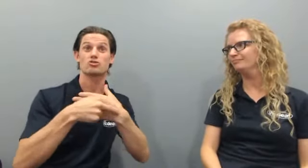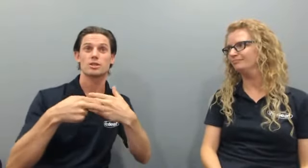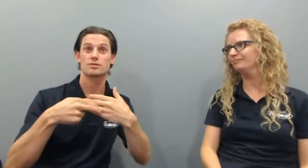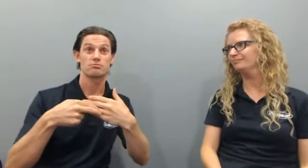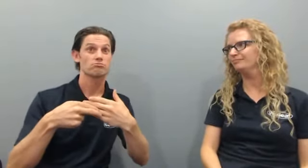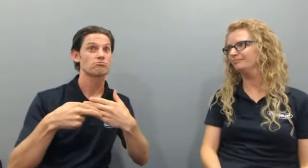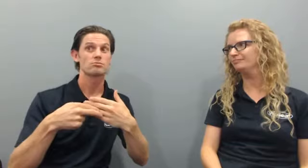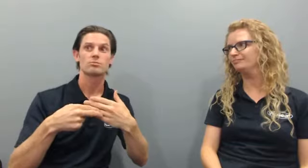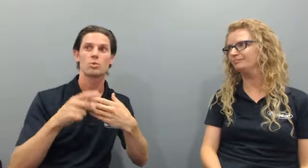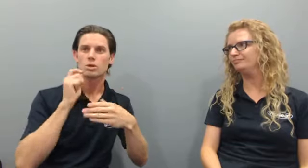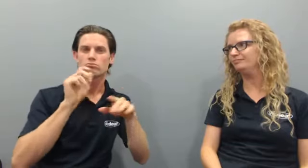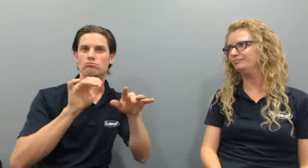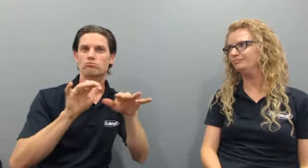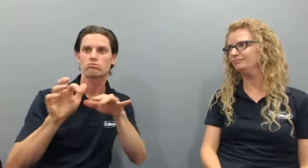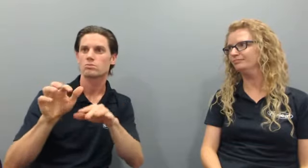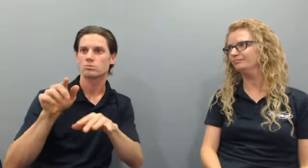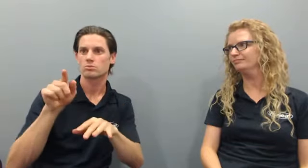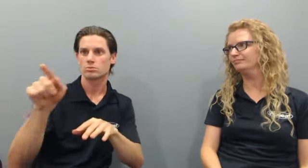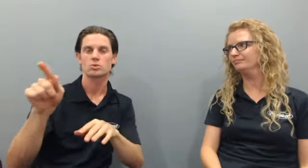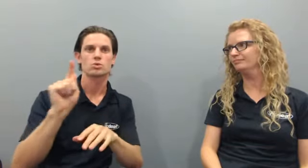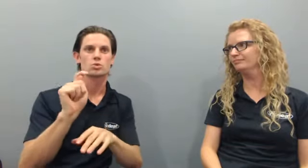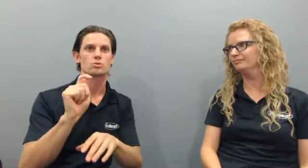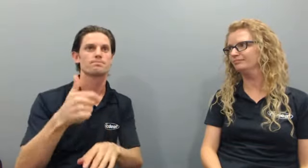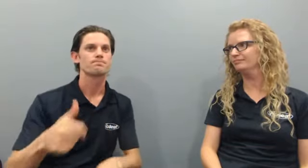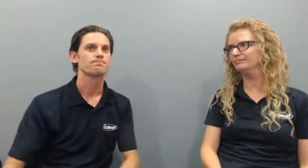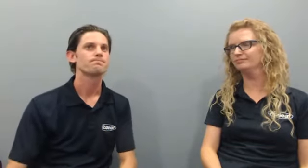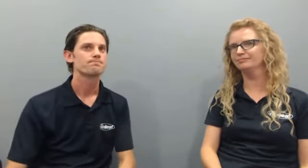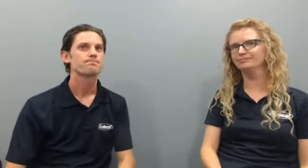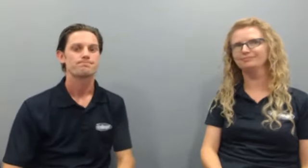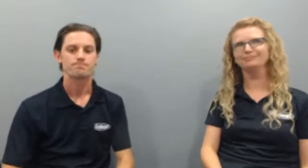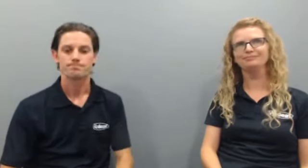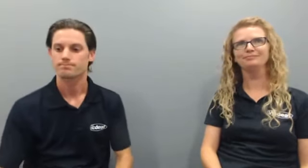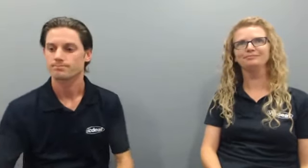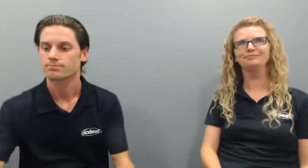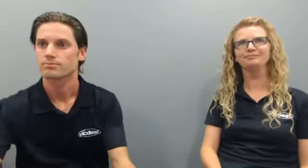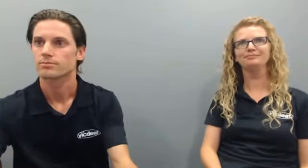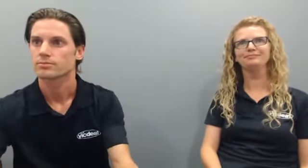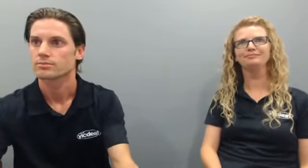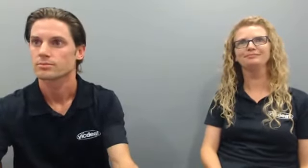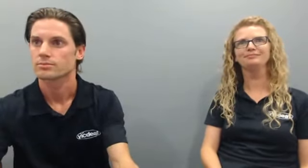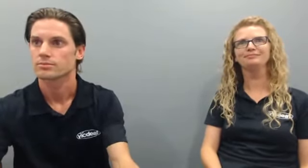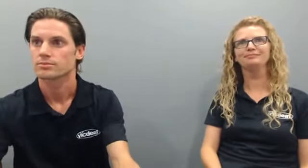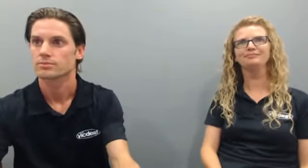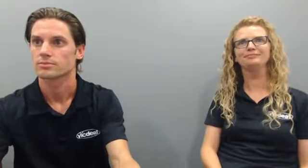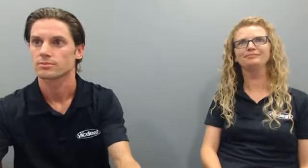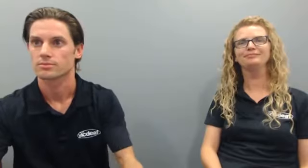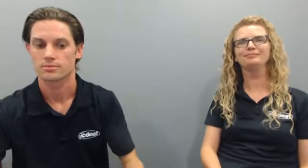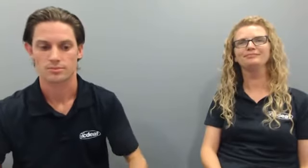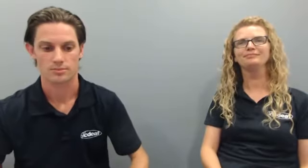and it's that same email address. I'll type it in shortly so you can refer to that email address later.